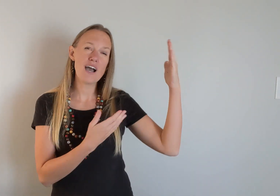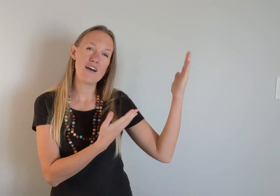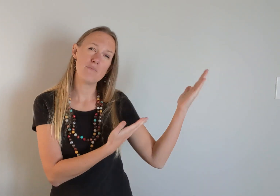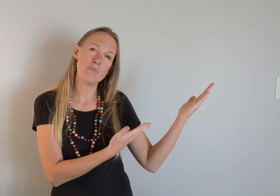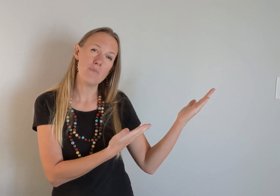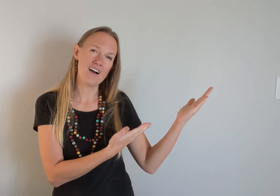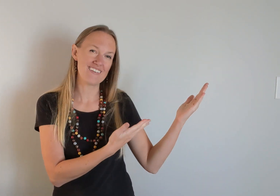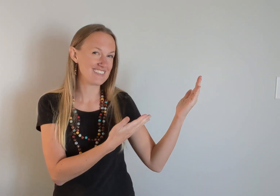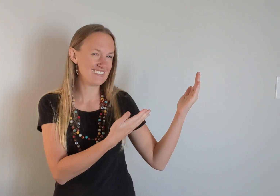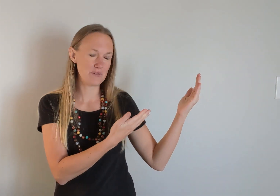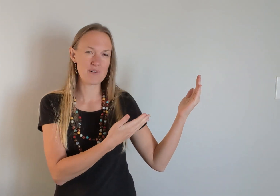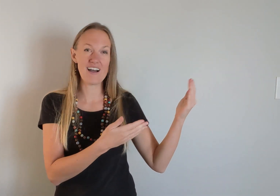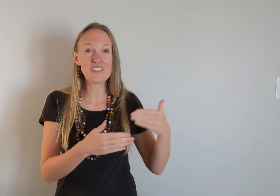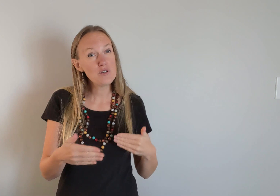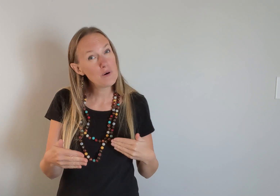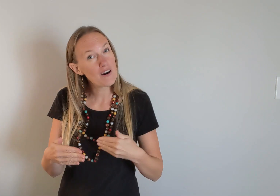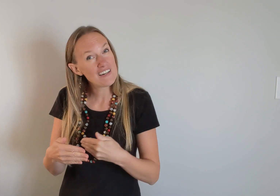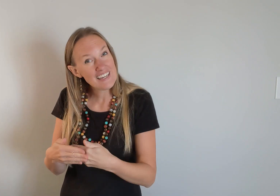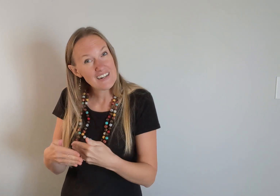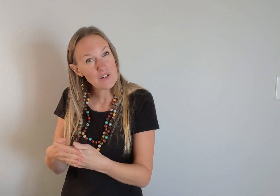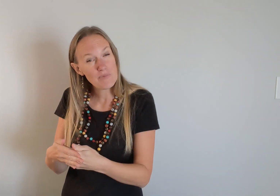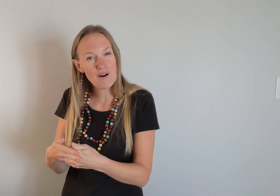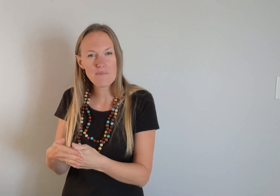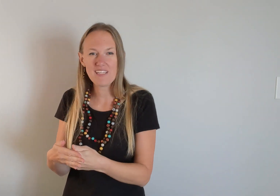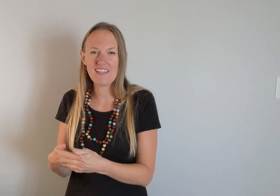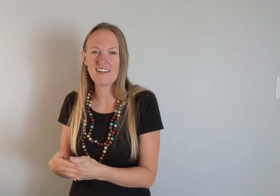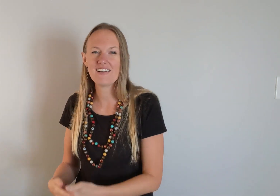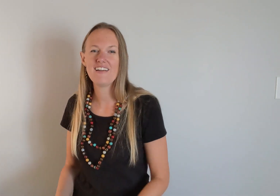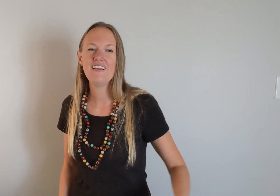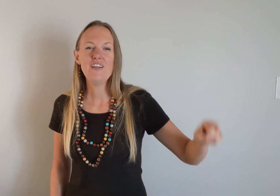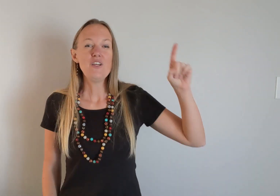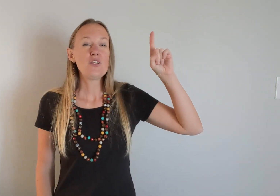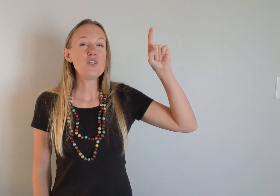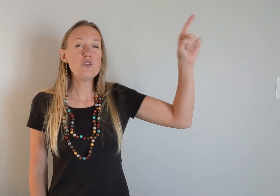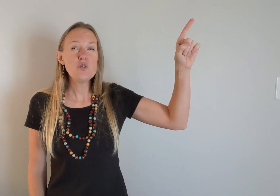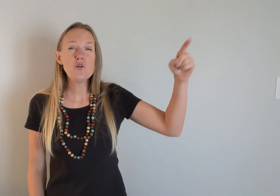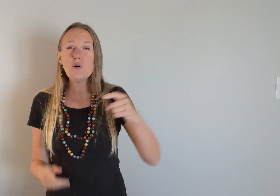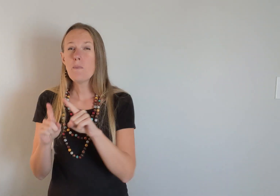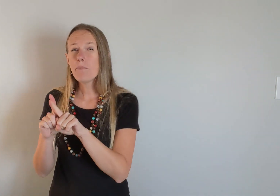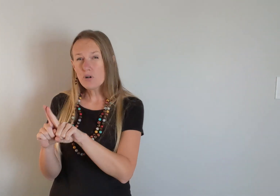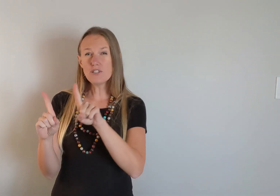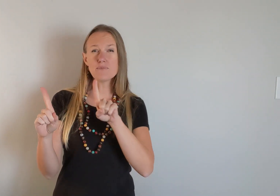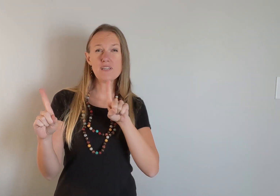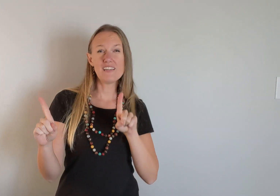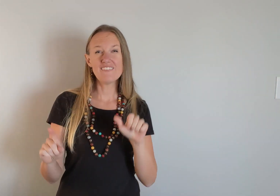have, I was going to do brought. You are near. You brought me near. You pulled me from